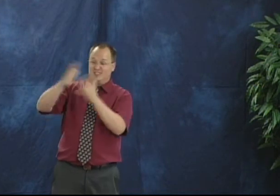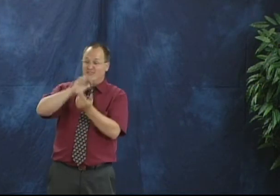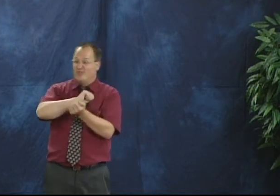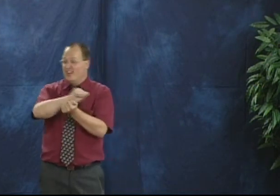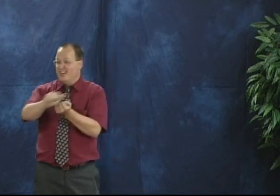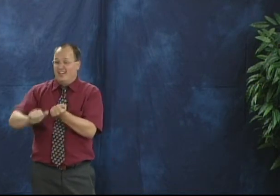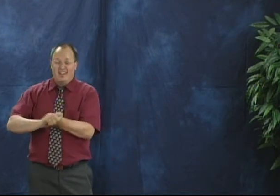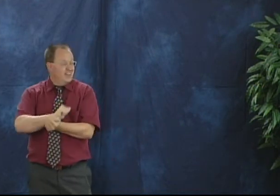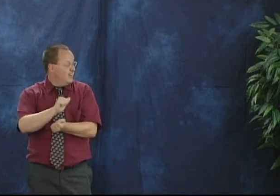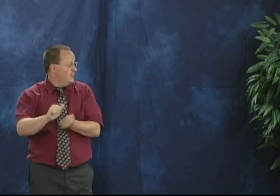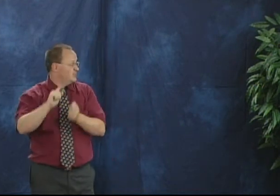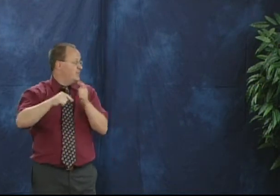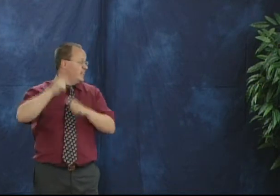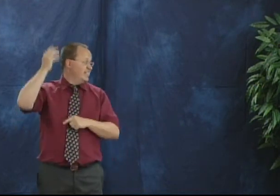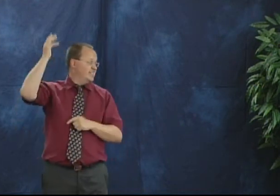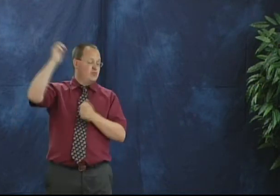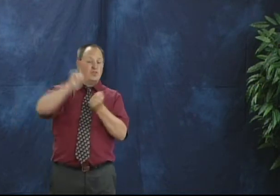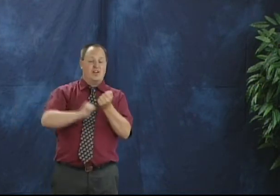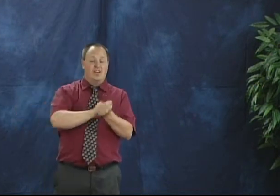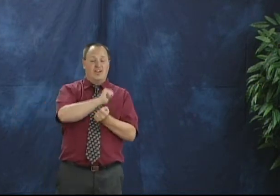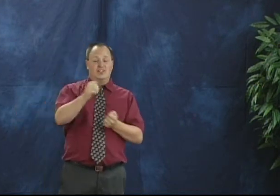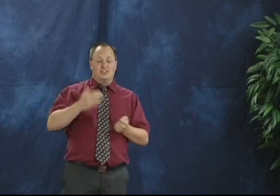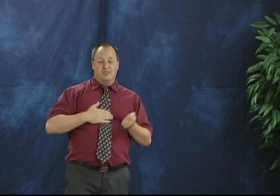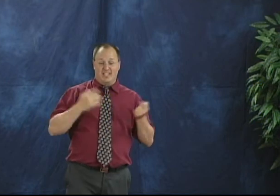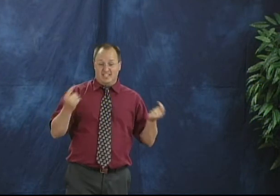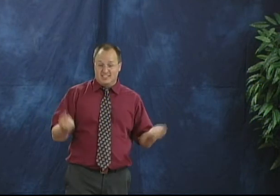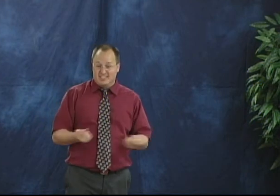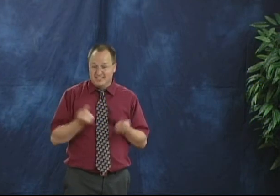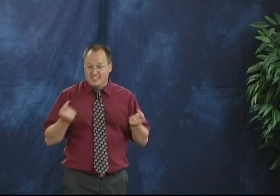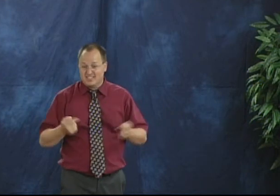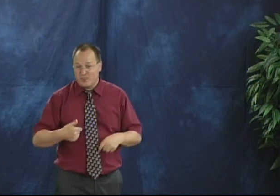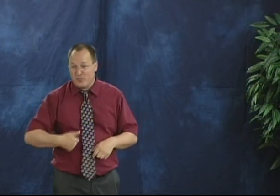when Jesus washed, when he washed my